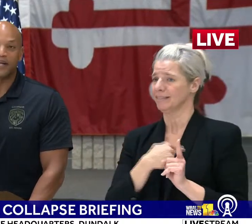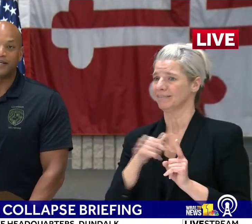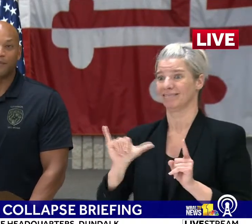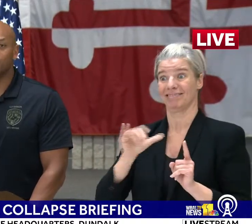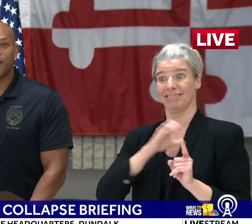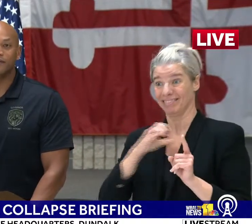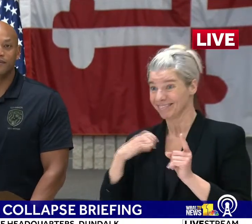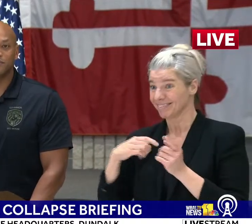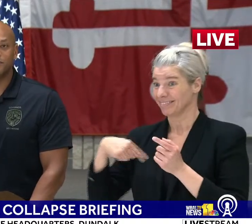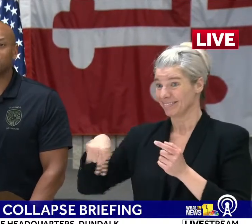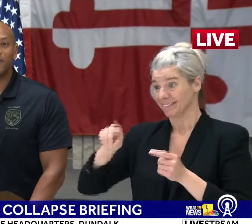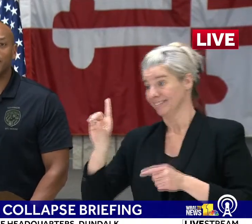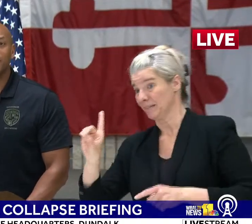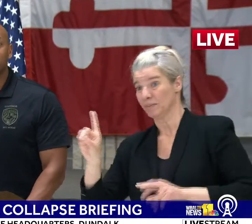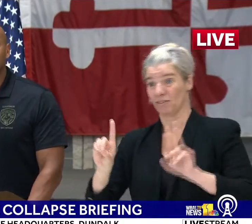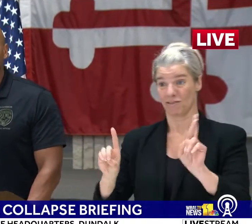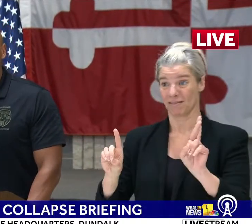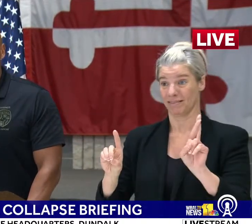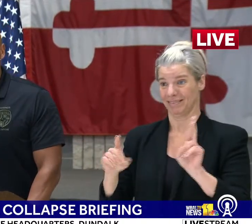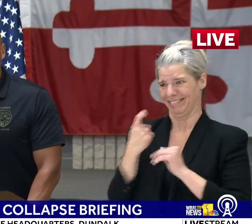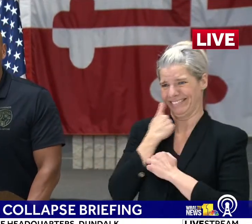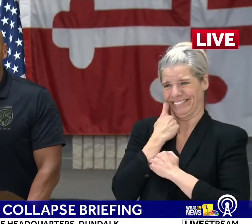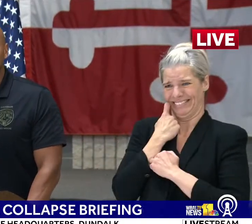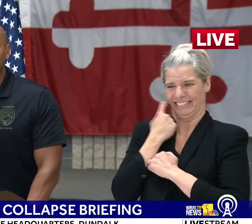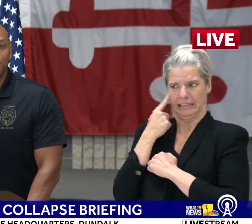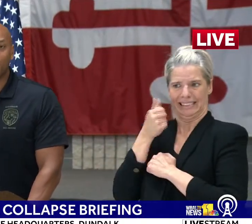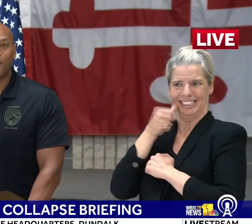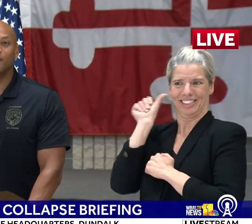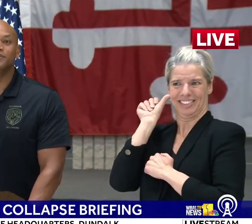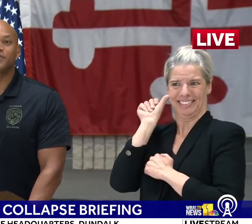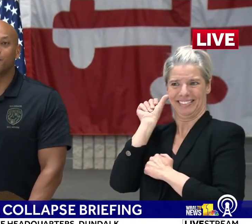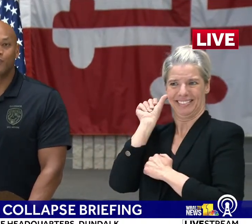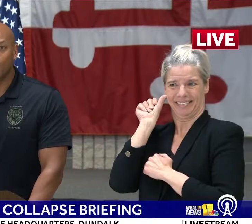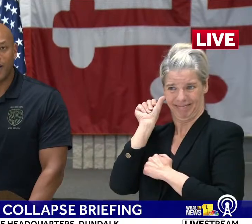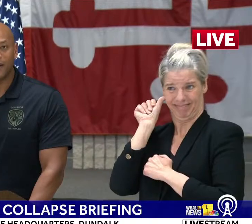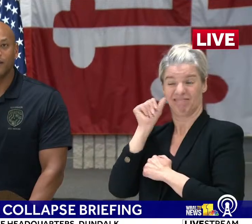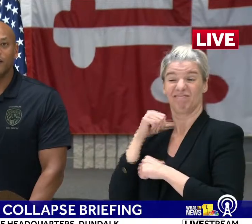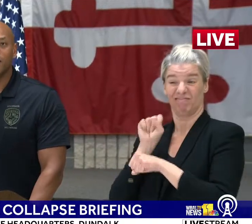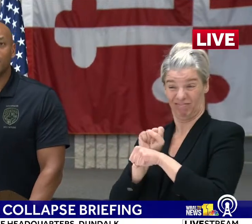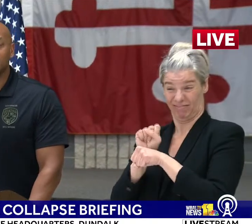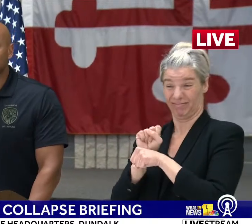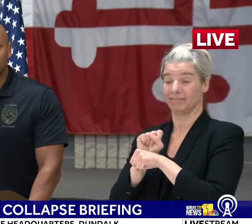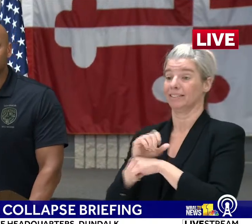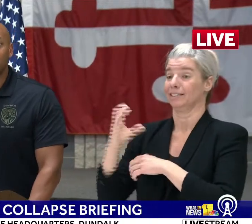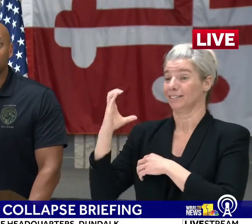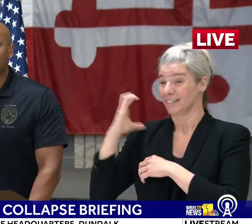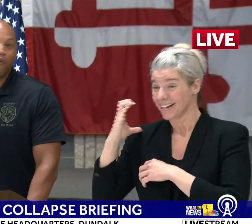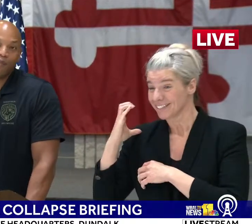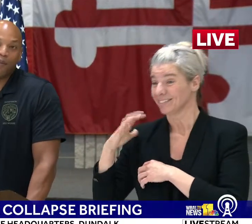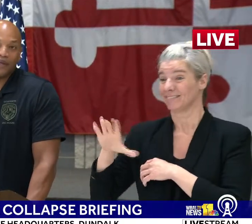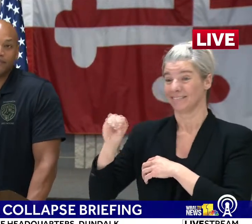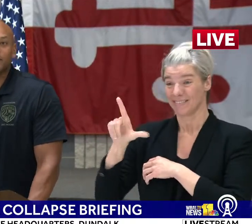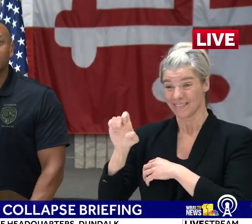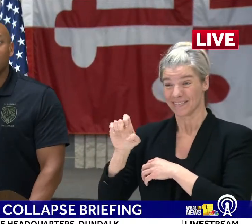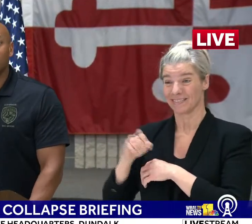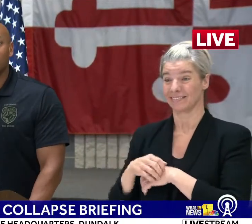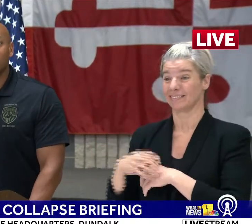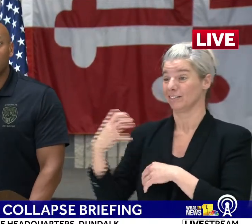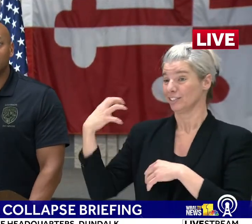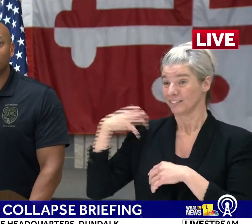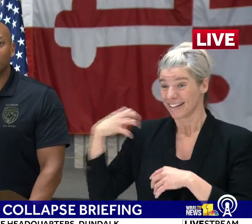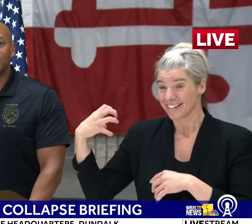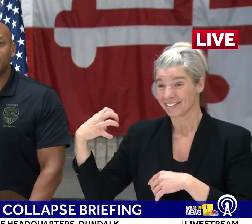both Republican and Democrat. You know, just yesterday, we were with Chairman Cole and Chairman Womack and Chairman Graves, all